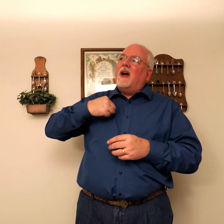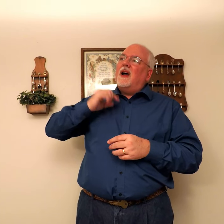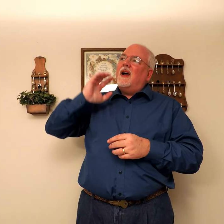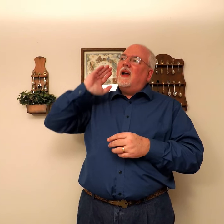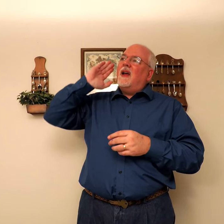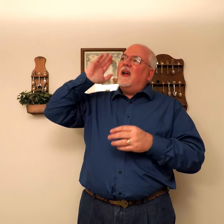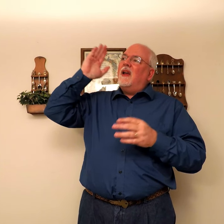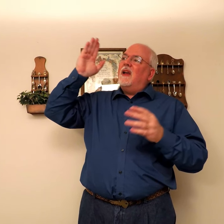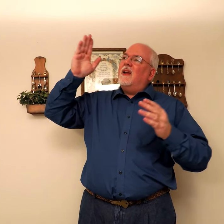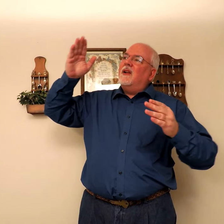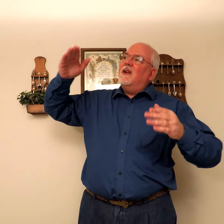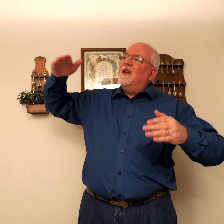I'll